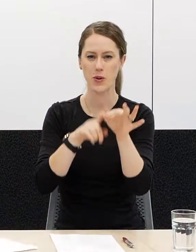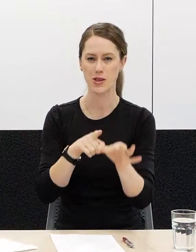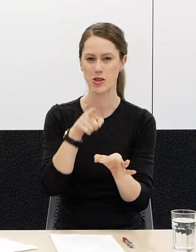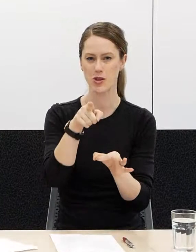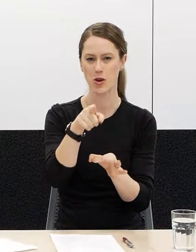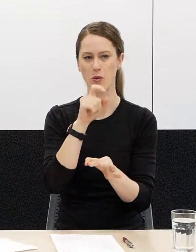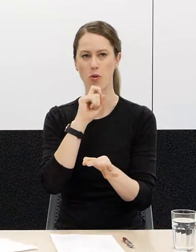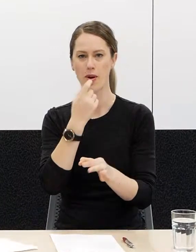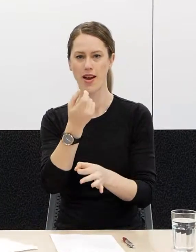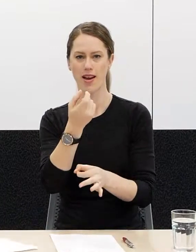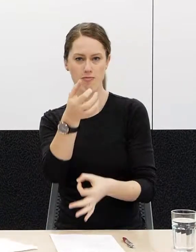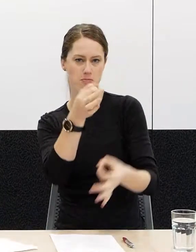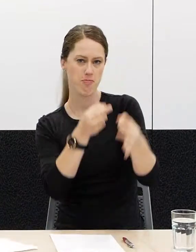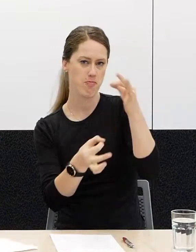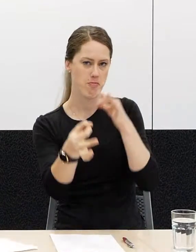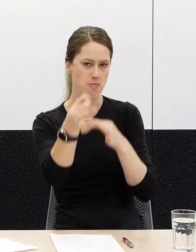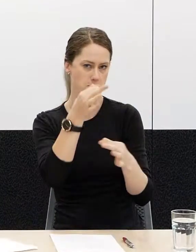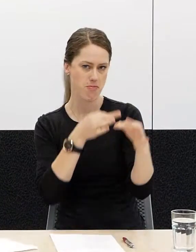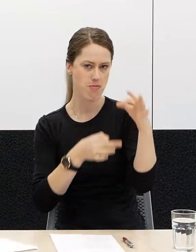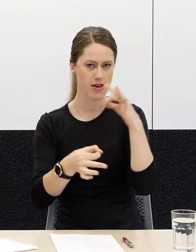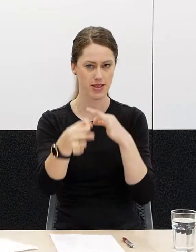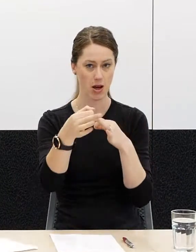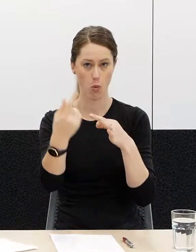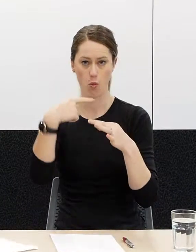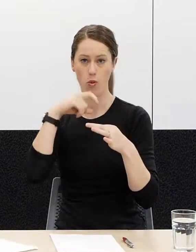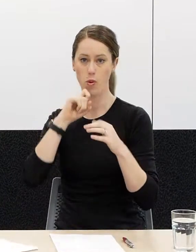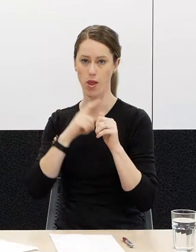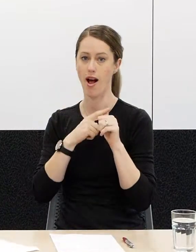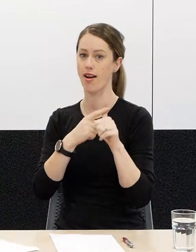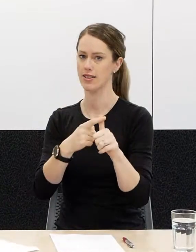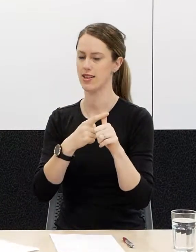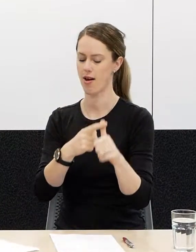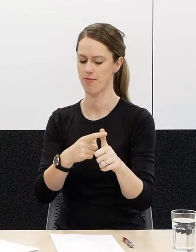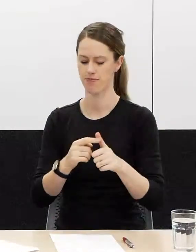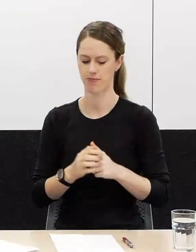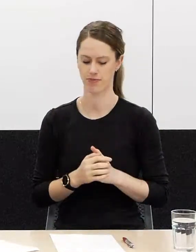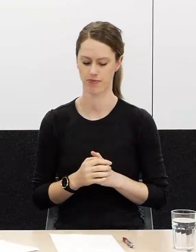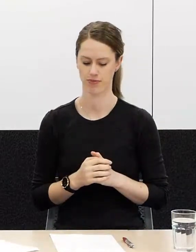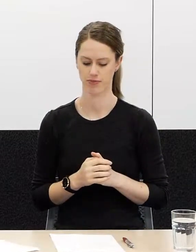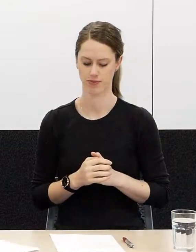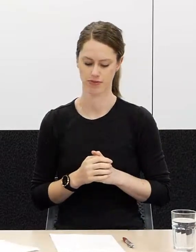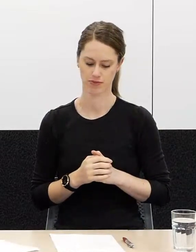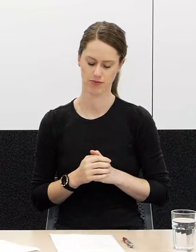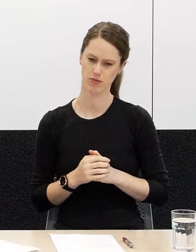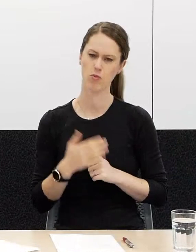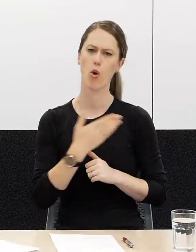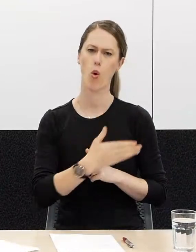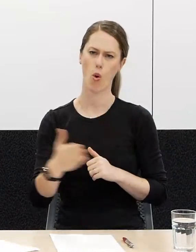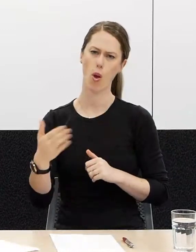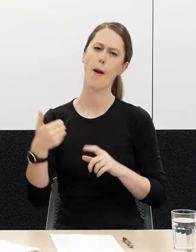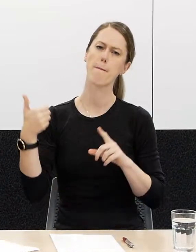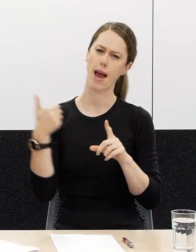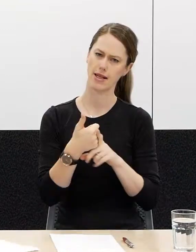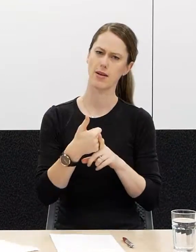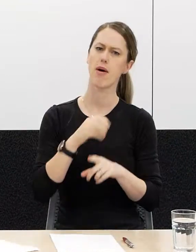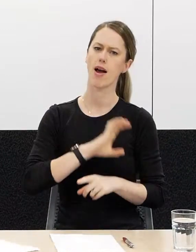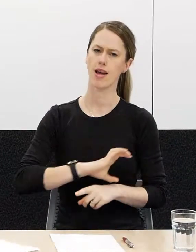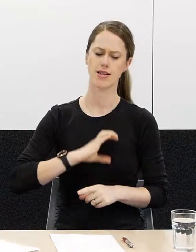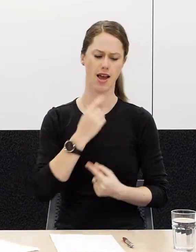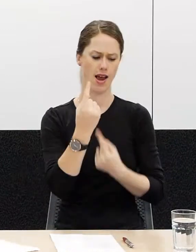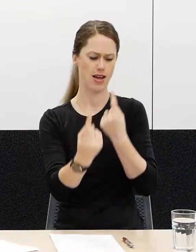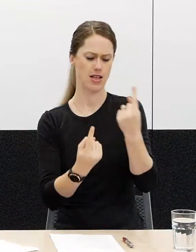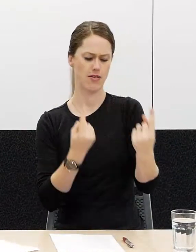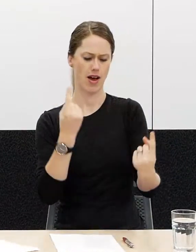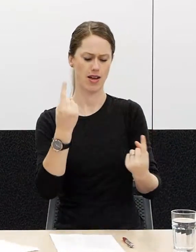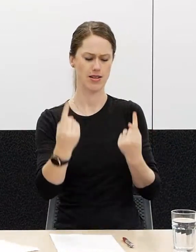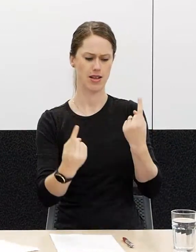going to put up for us to be able to answer. We're all touched by cancer, every single one of us. It drives